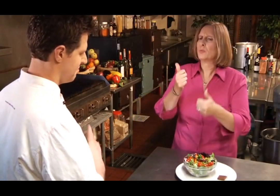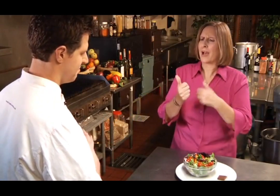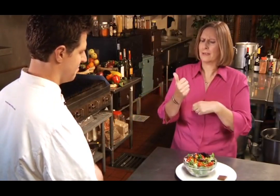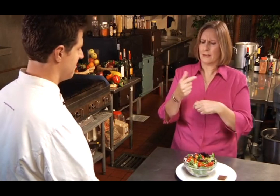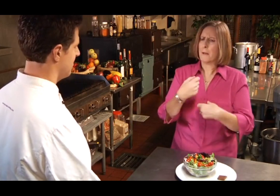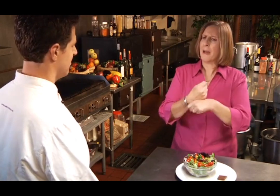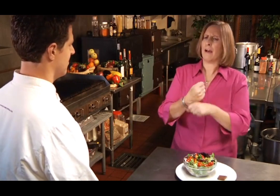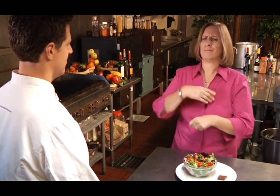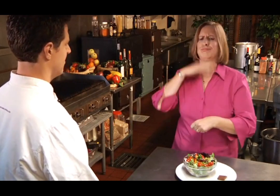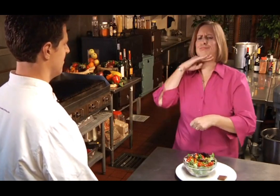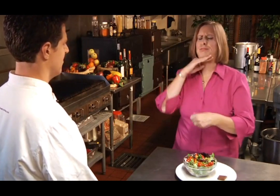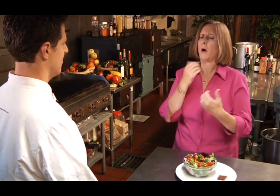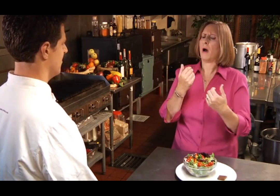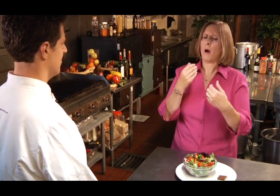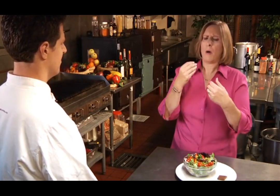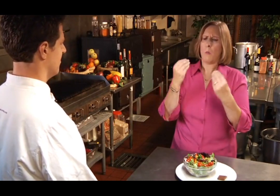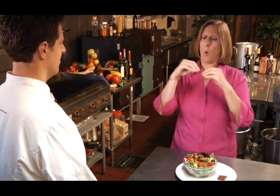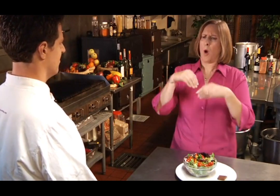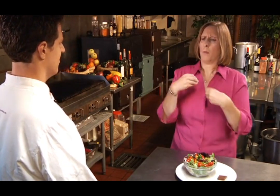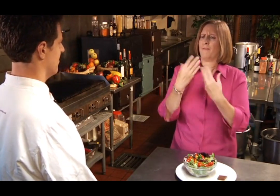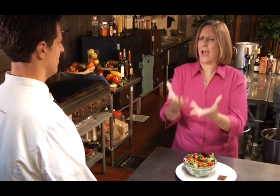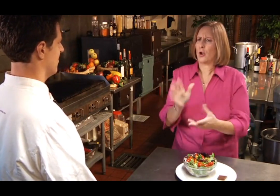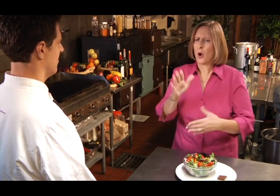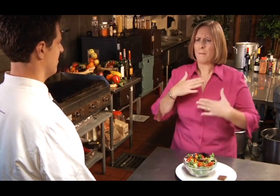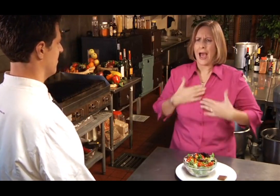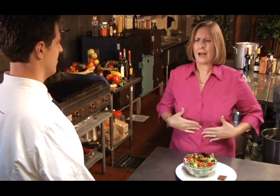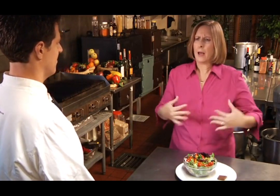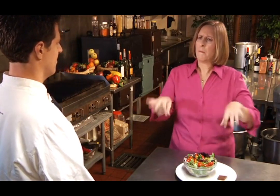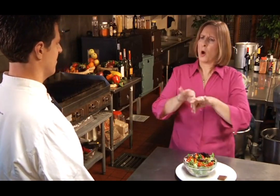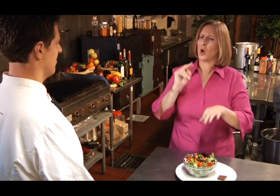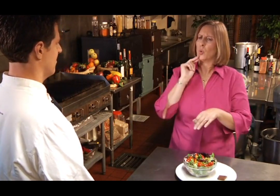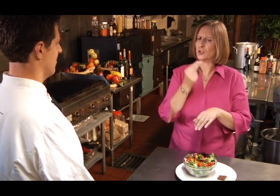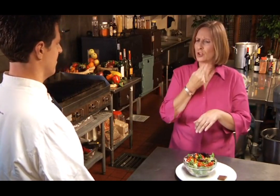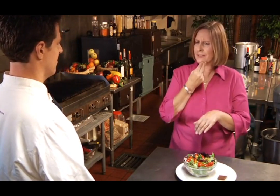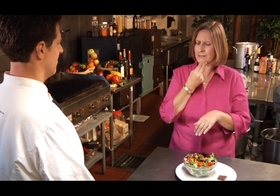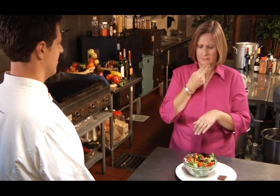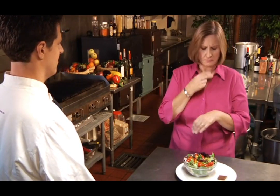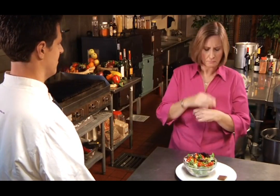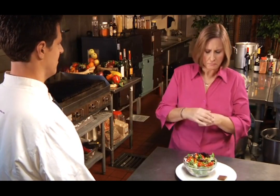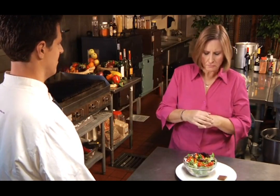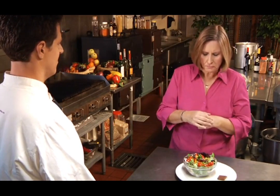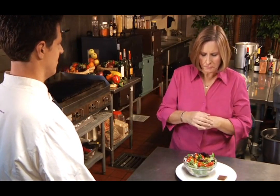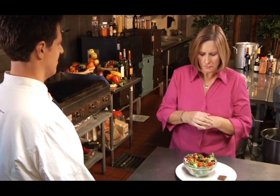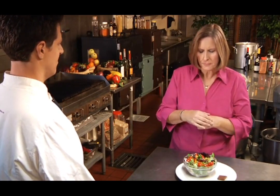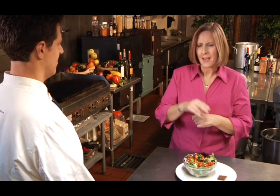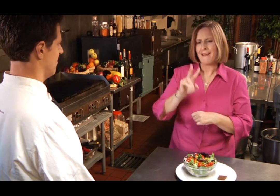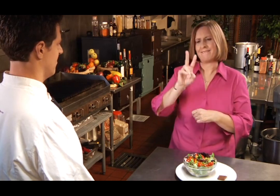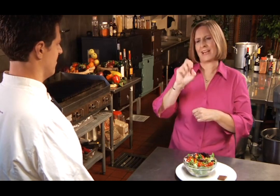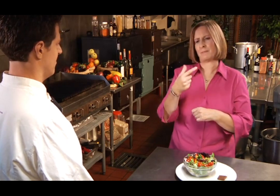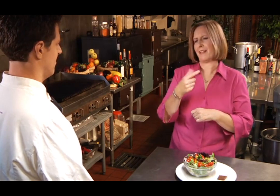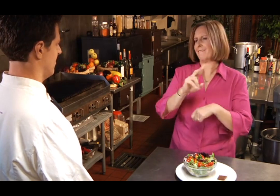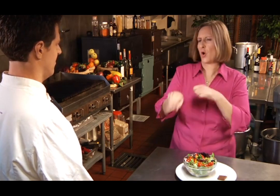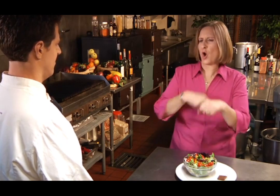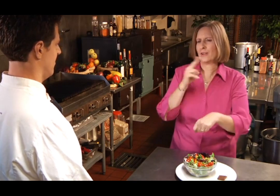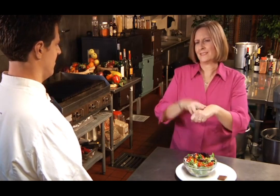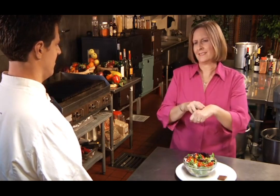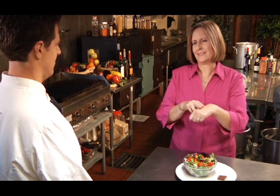But which one will make you feel more full and supply your body with important nutrients? The vegetables,